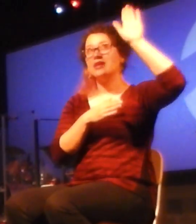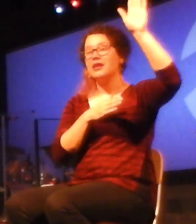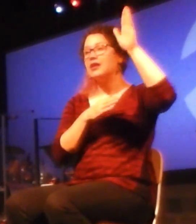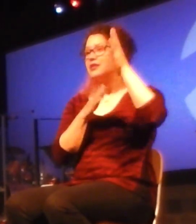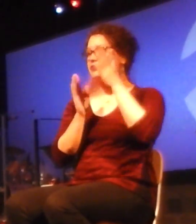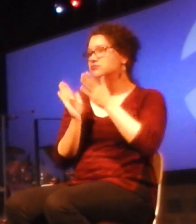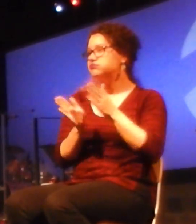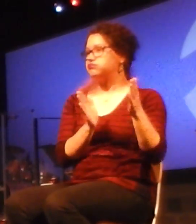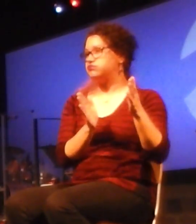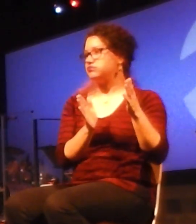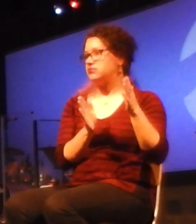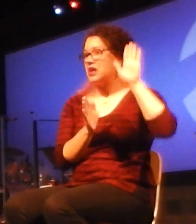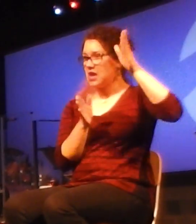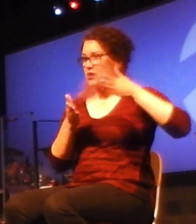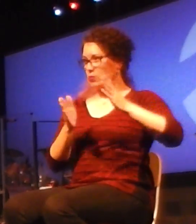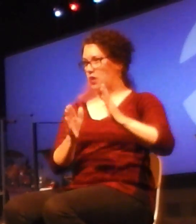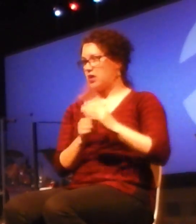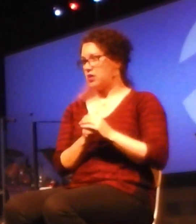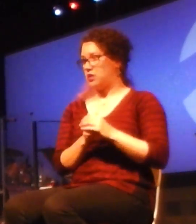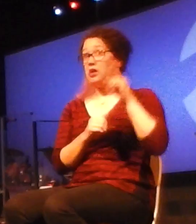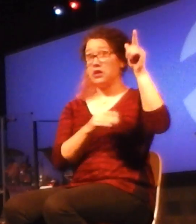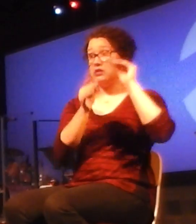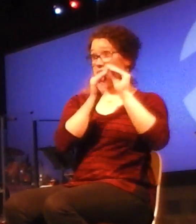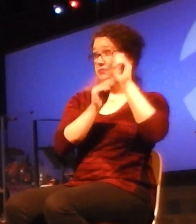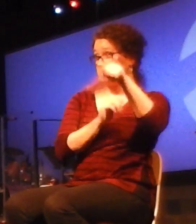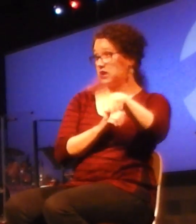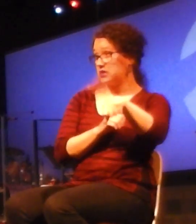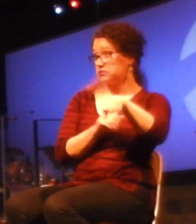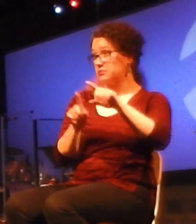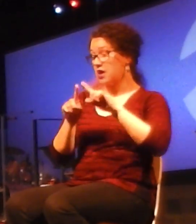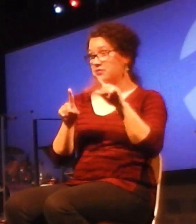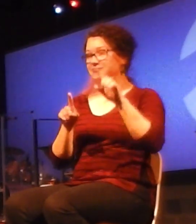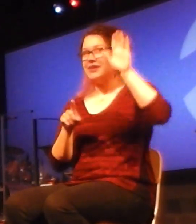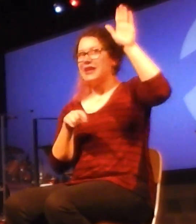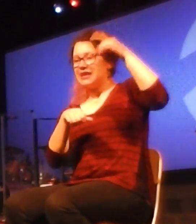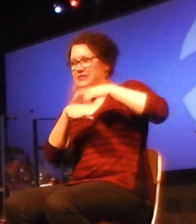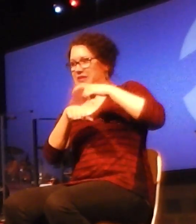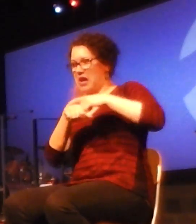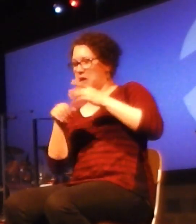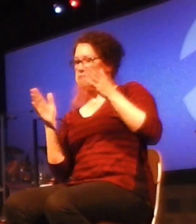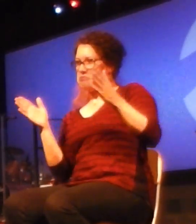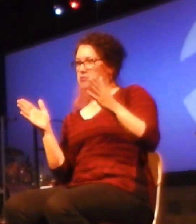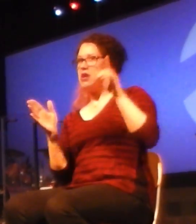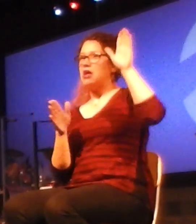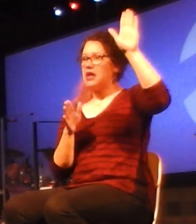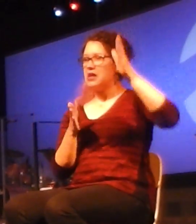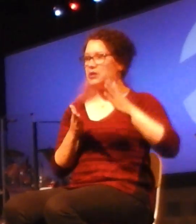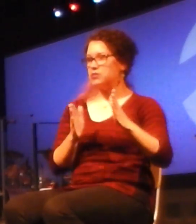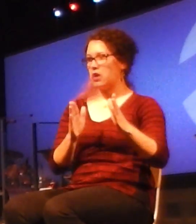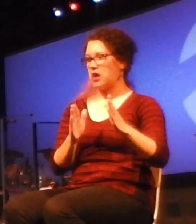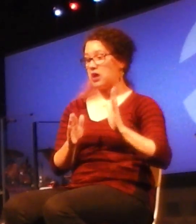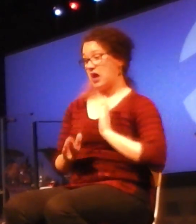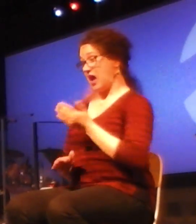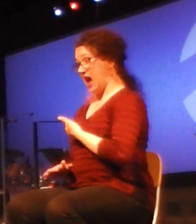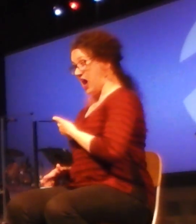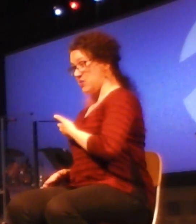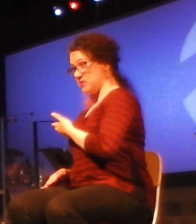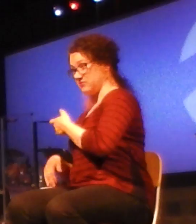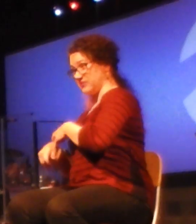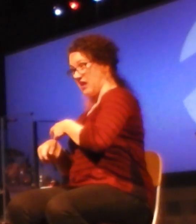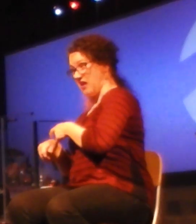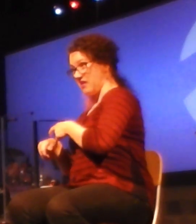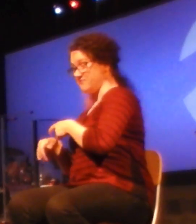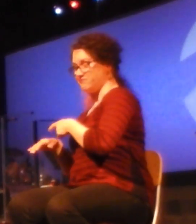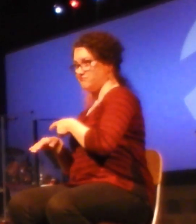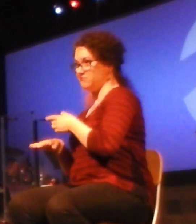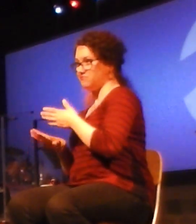way. So God is a restoring God, but it happens through his timing and his way, not often through